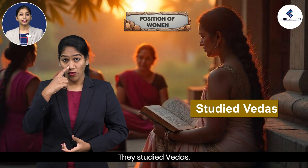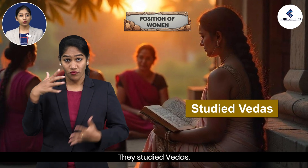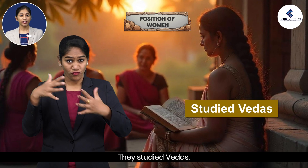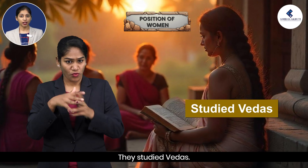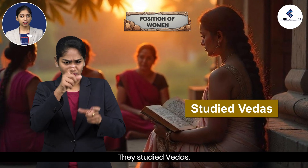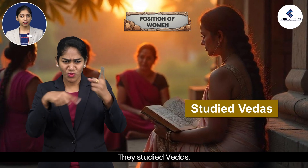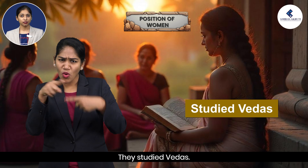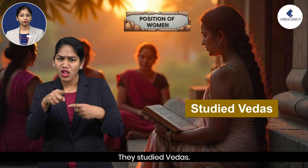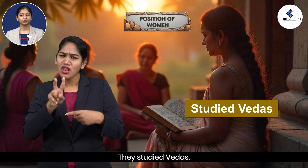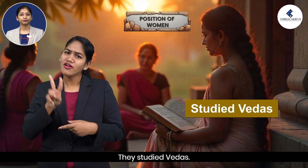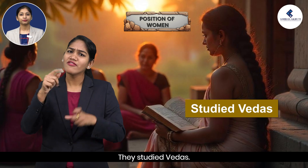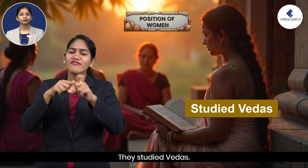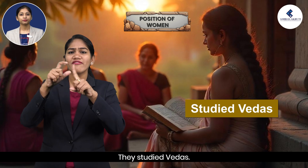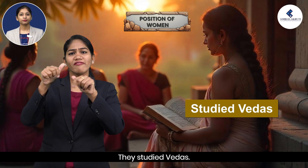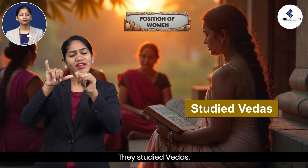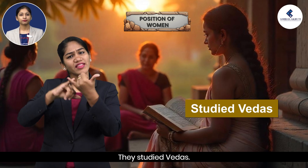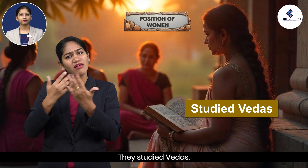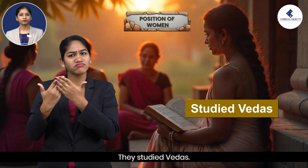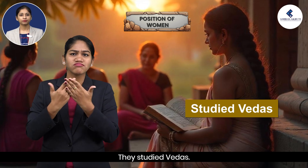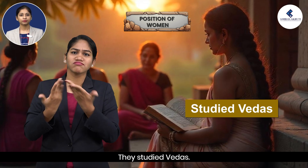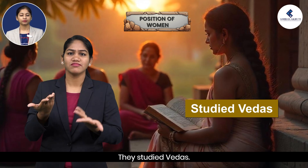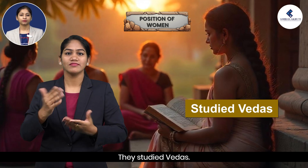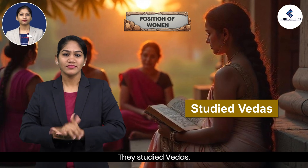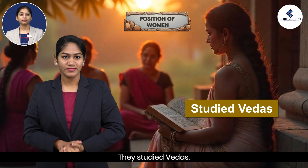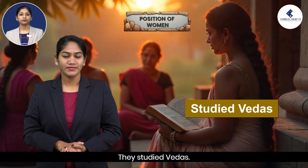They studied Vedas.